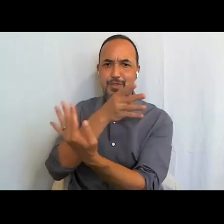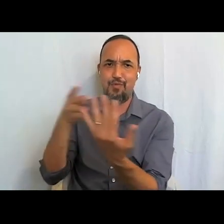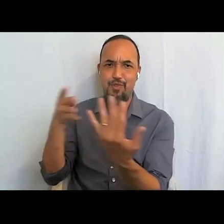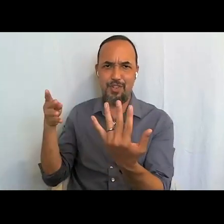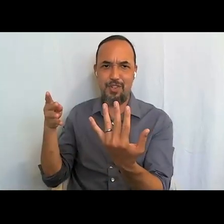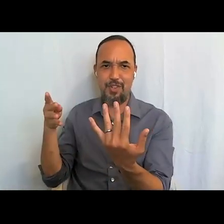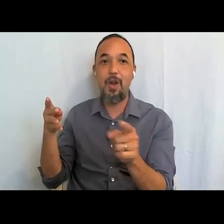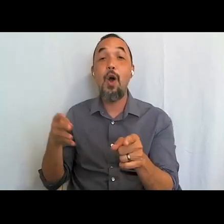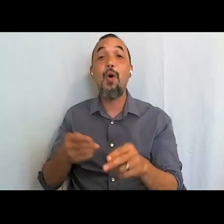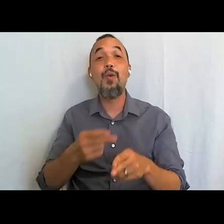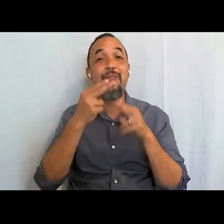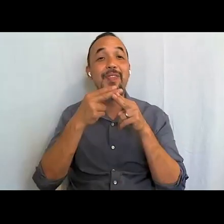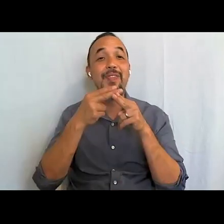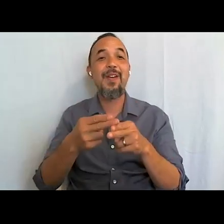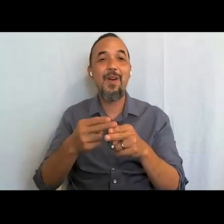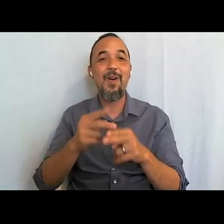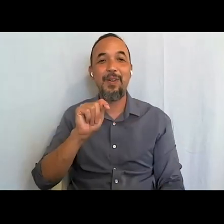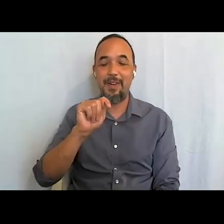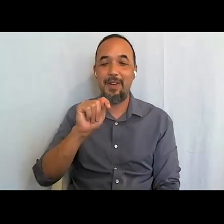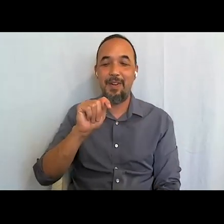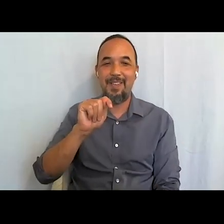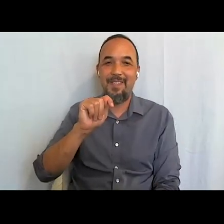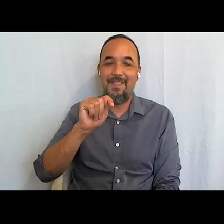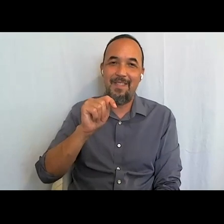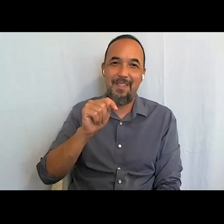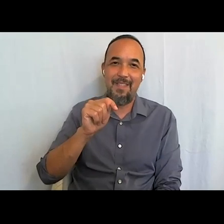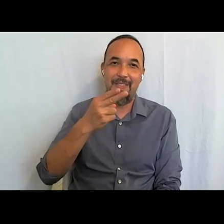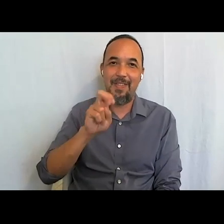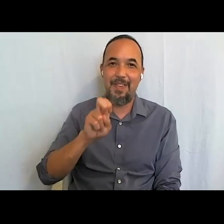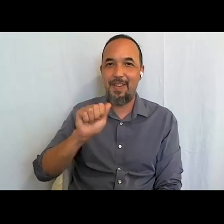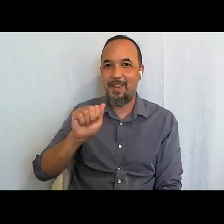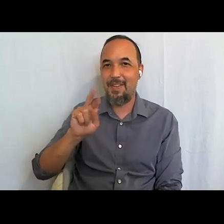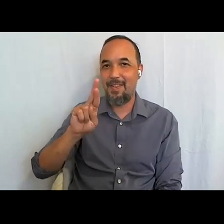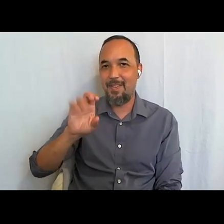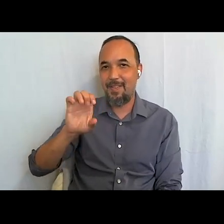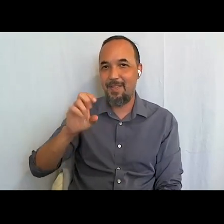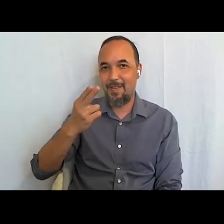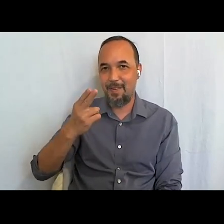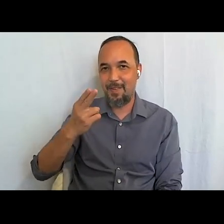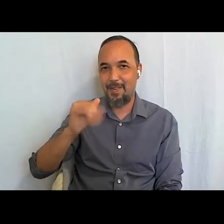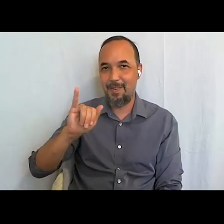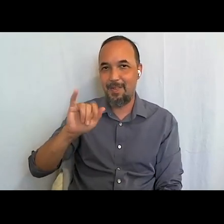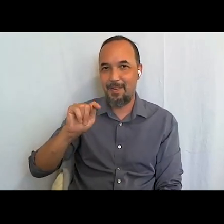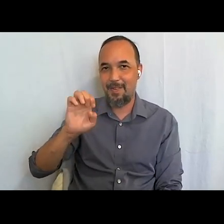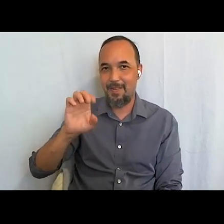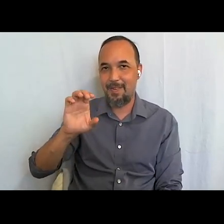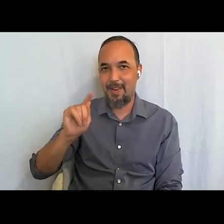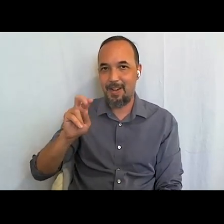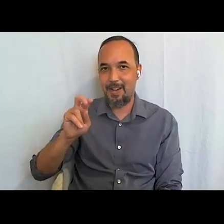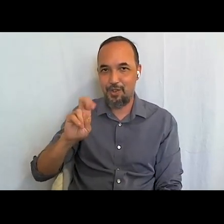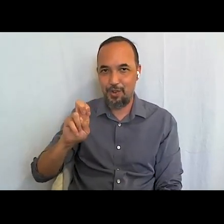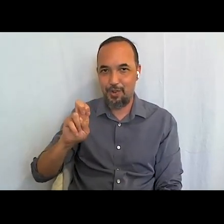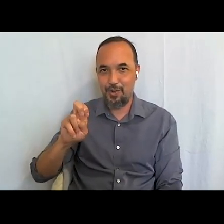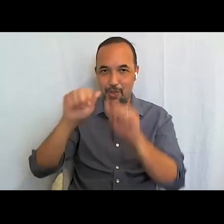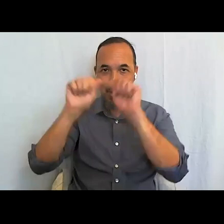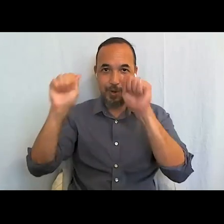it the architecture. It was straight up science fiction. It was amazing. Their system helped them do it in a way that was very